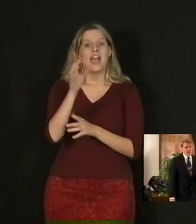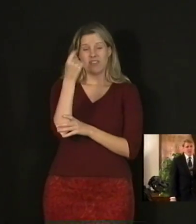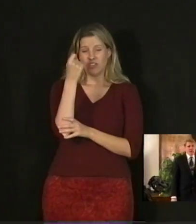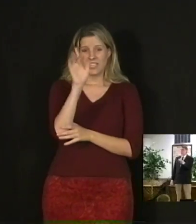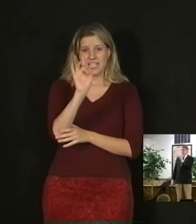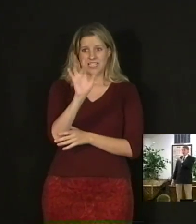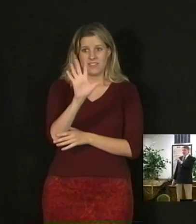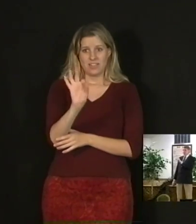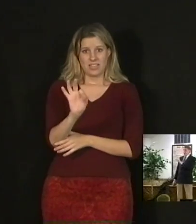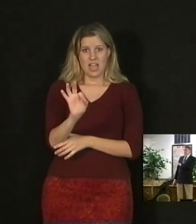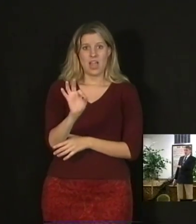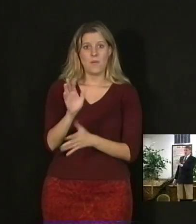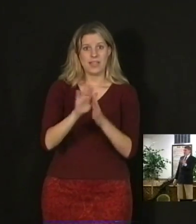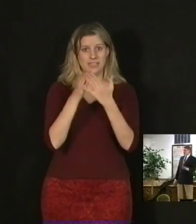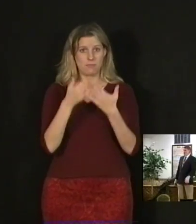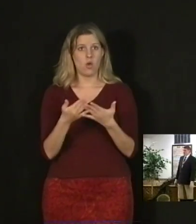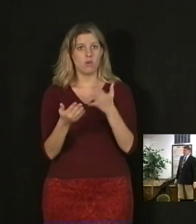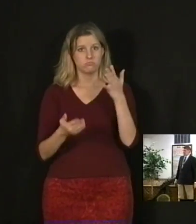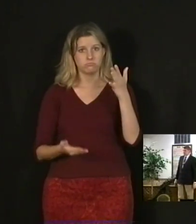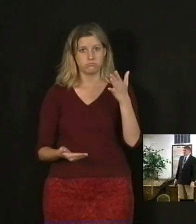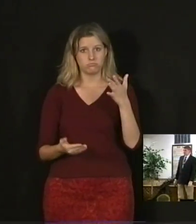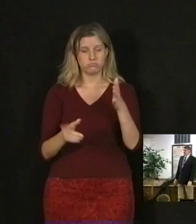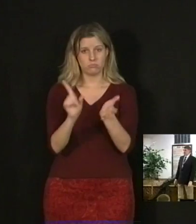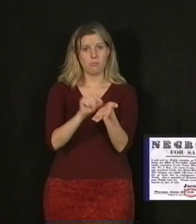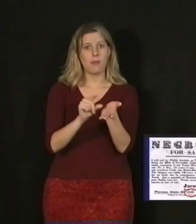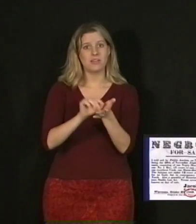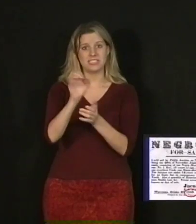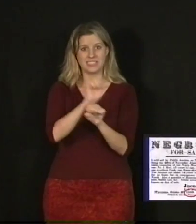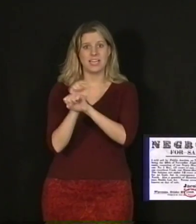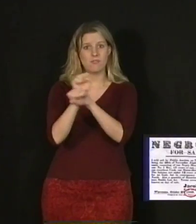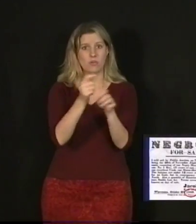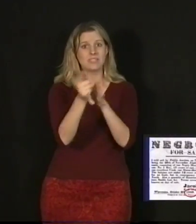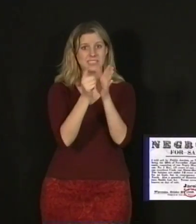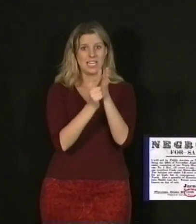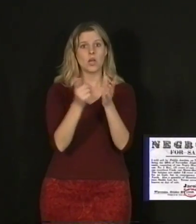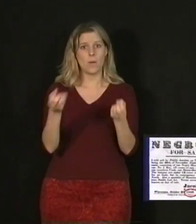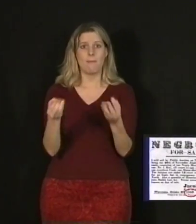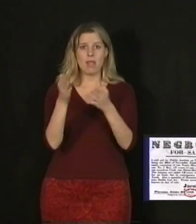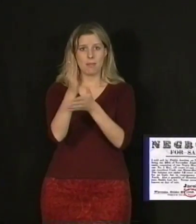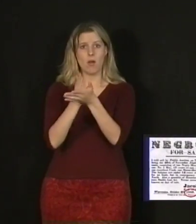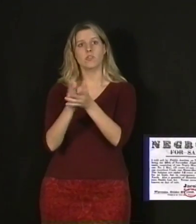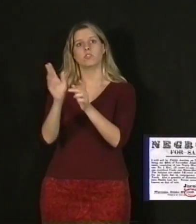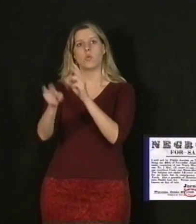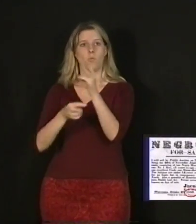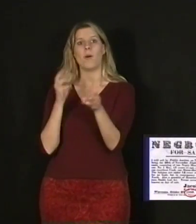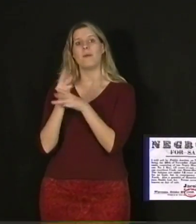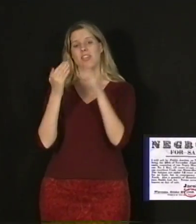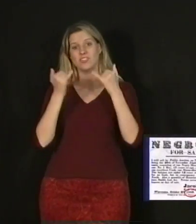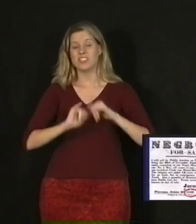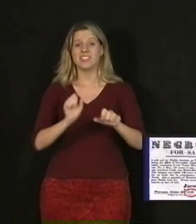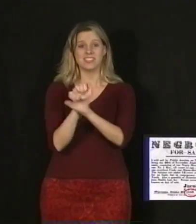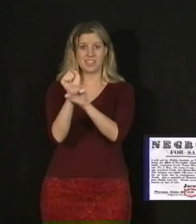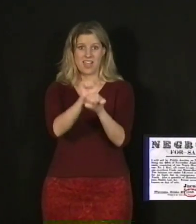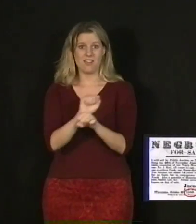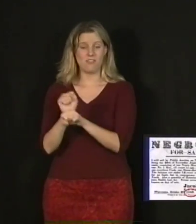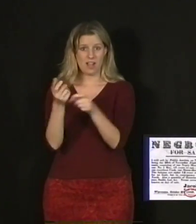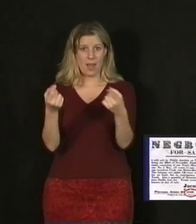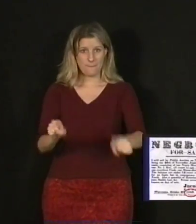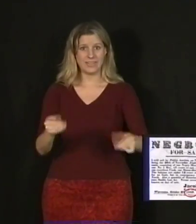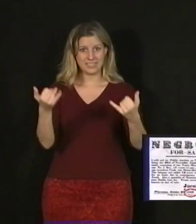came out, slavery was legal in many parts of the world. By the way, there's still slavery going on today in many parts of the world.